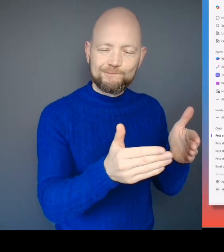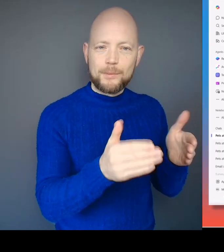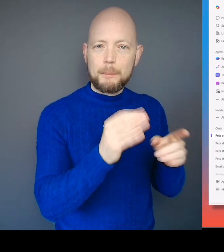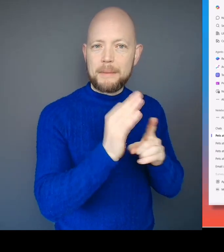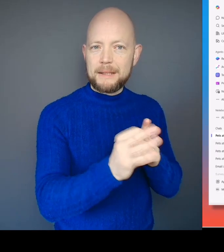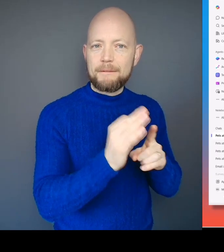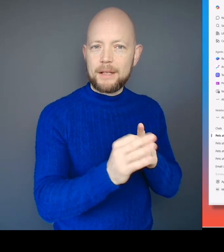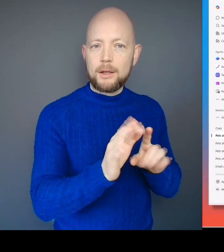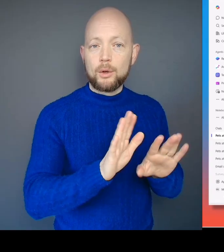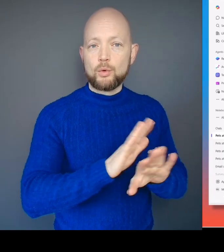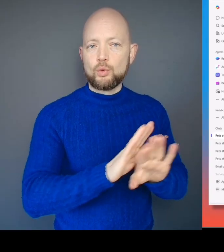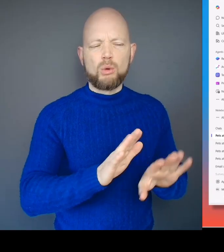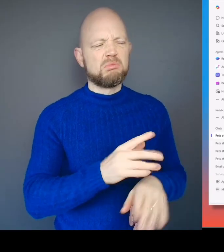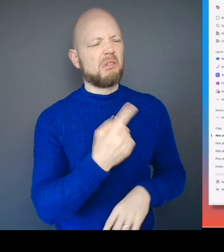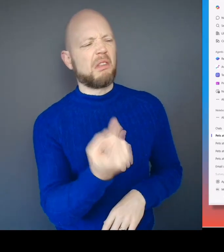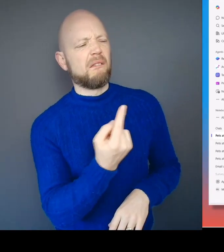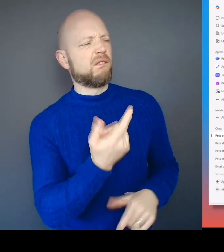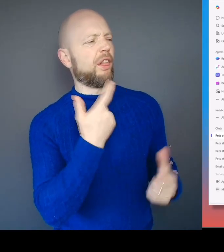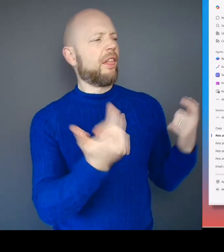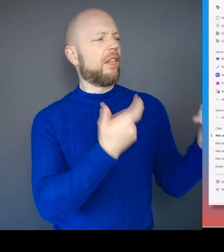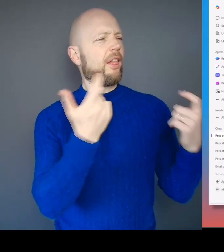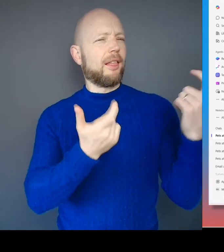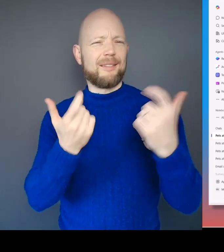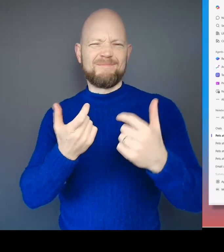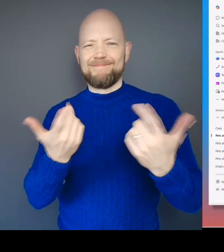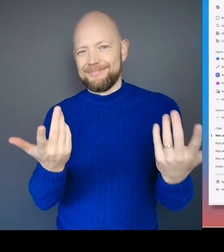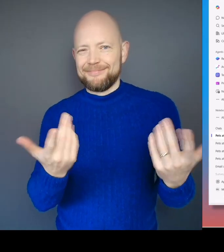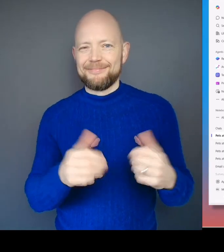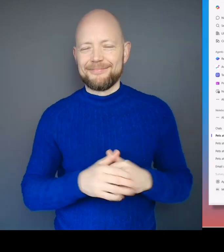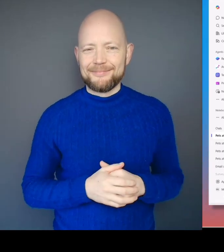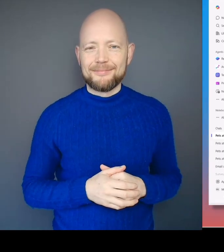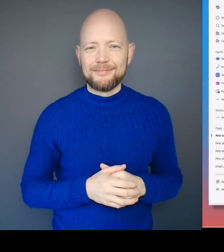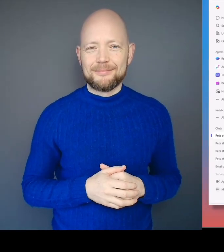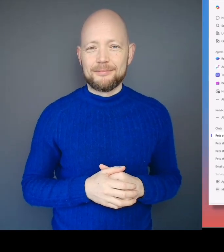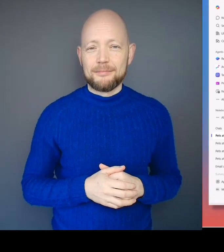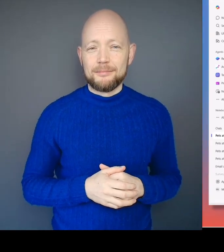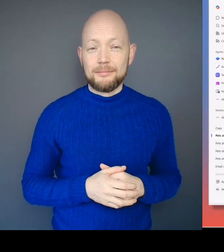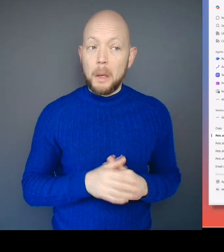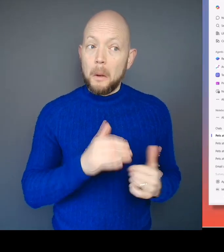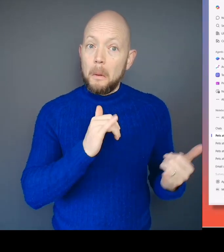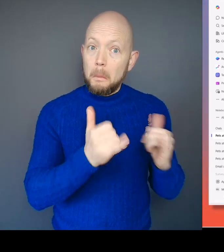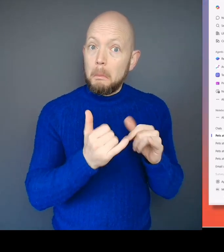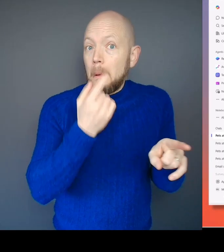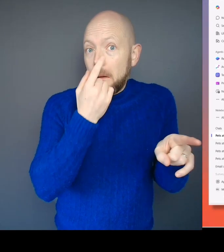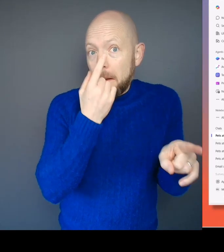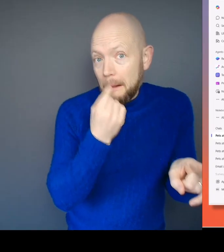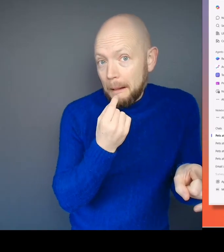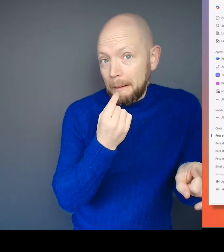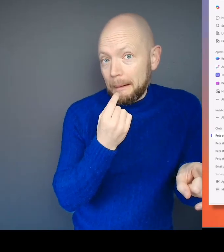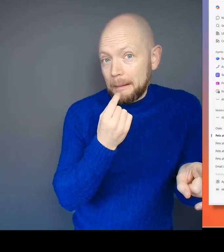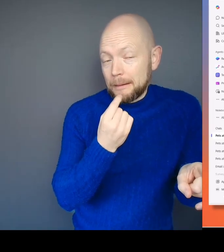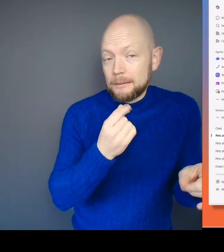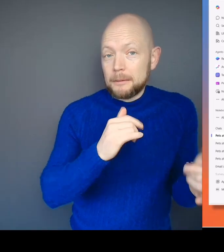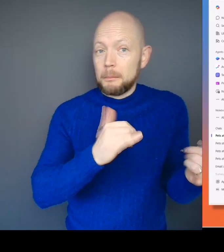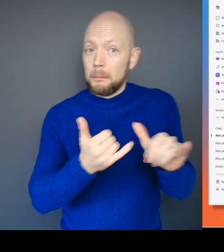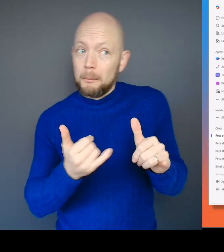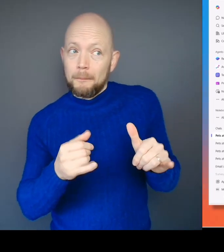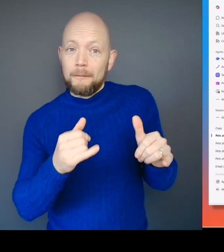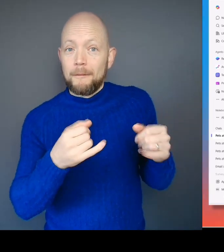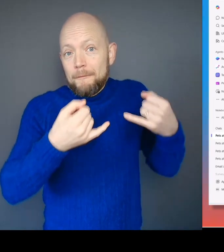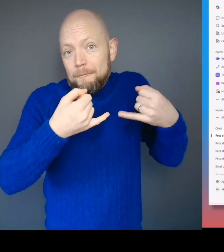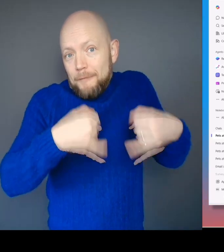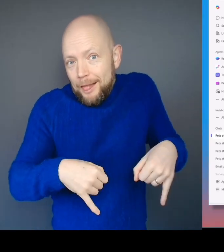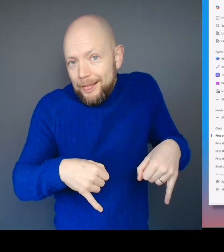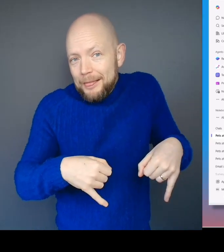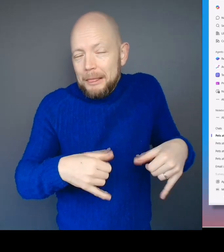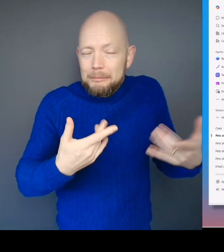you. Don't make it do the work of having to figure out which document you want to use as well as doing the job, although sometimes it is very good at just